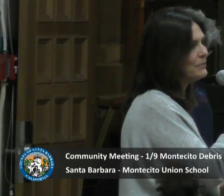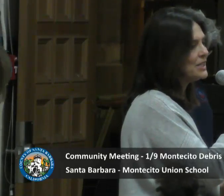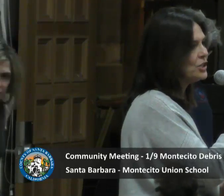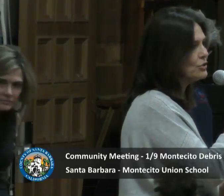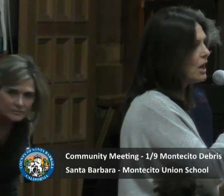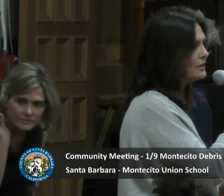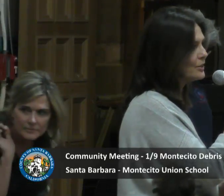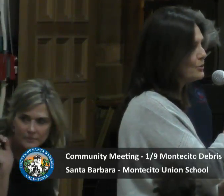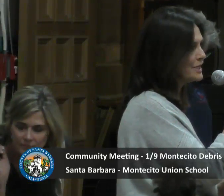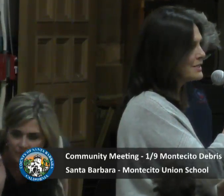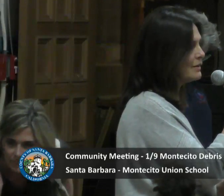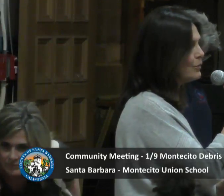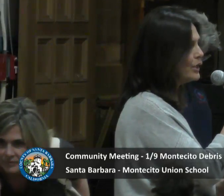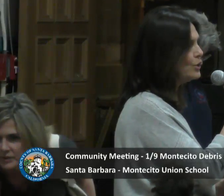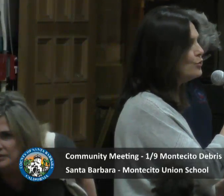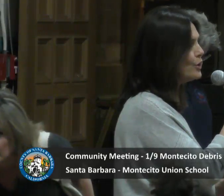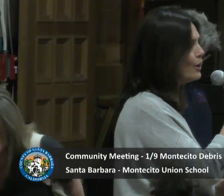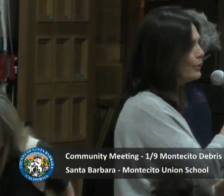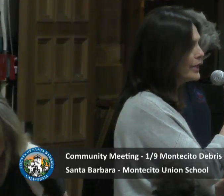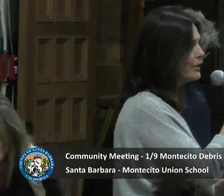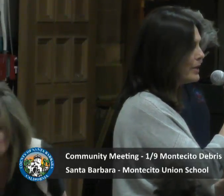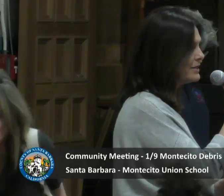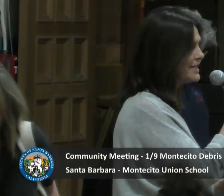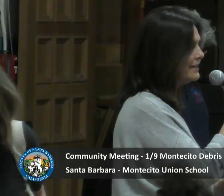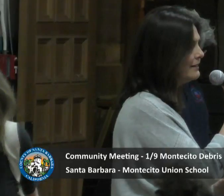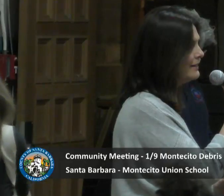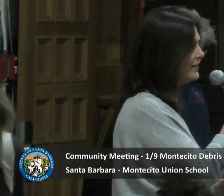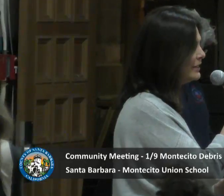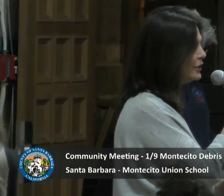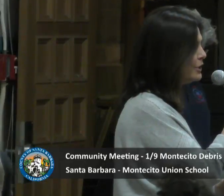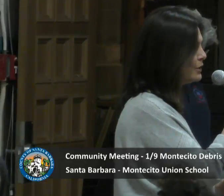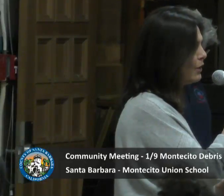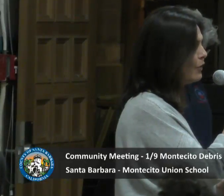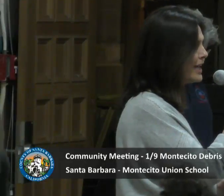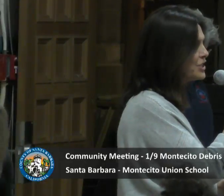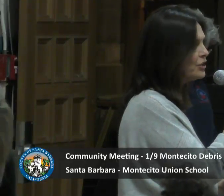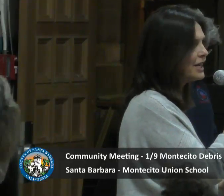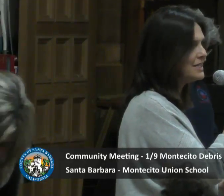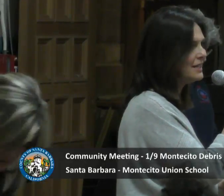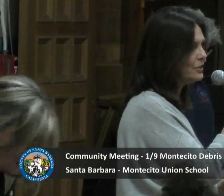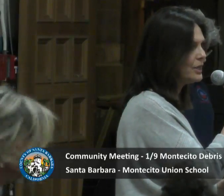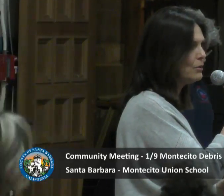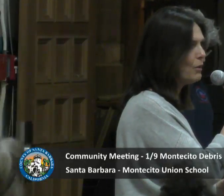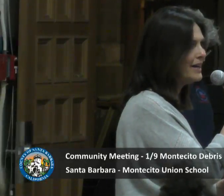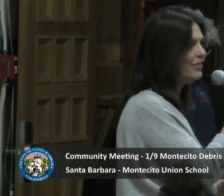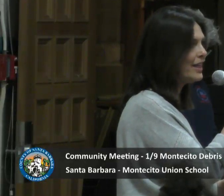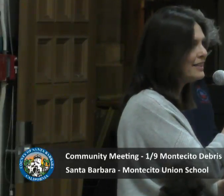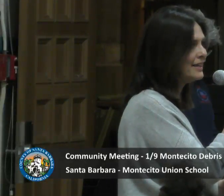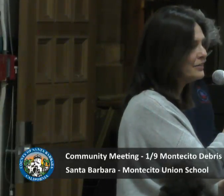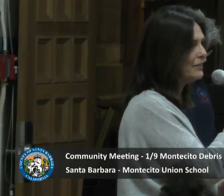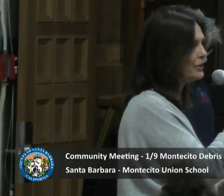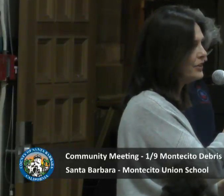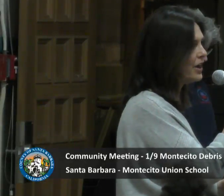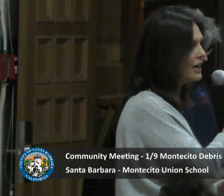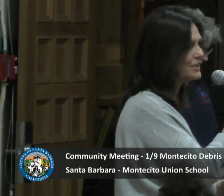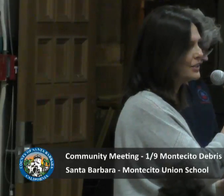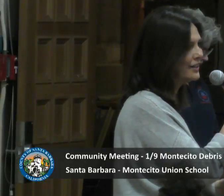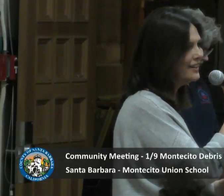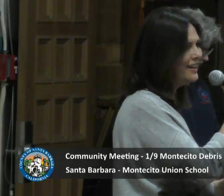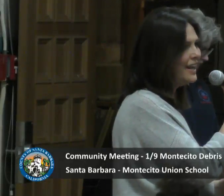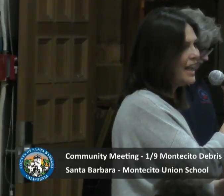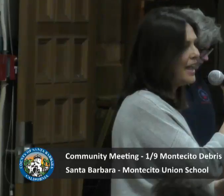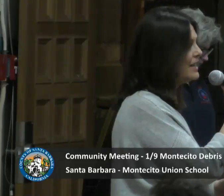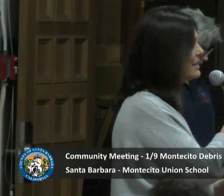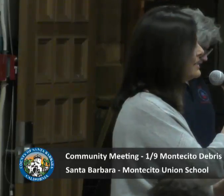suggesting something to your doctor when someone you know or care about is ill, and they look at you and go, oh, that's a good idea. And you think, well, why didn't they think of that? They're the